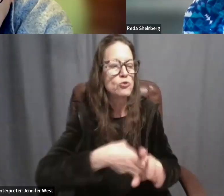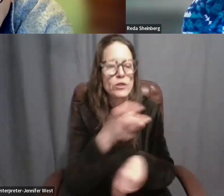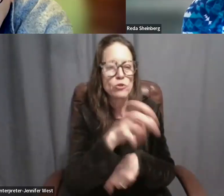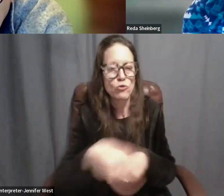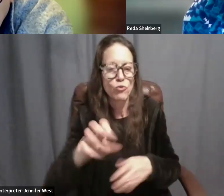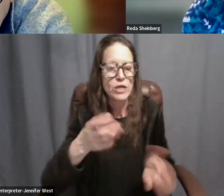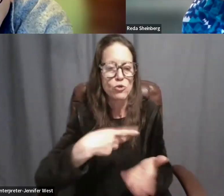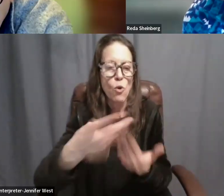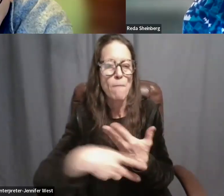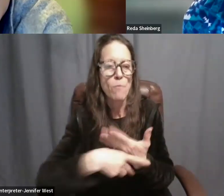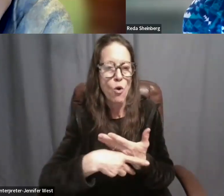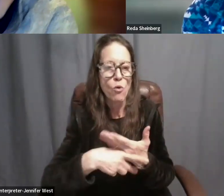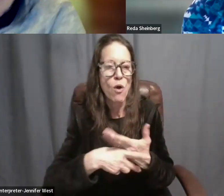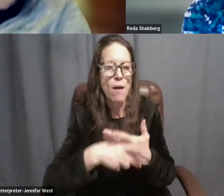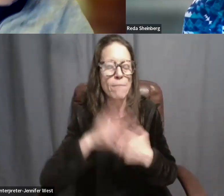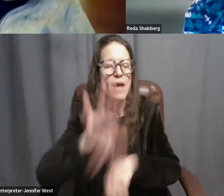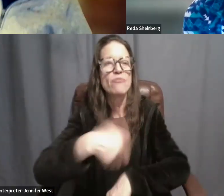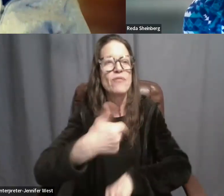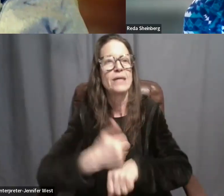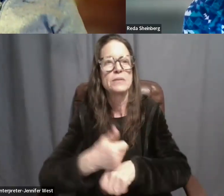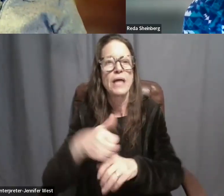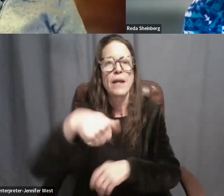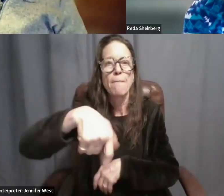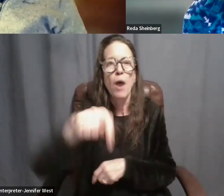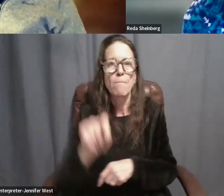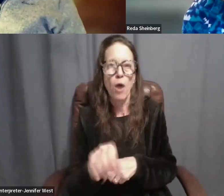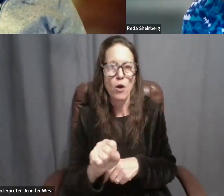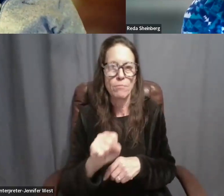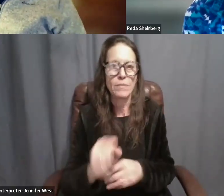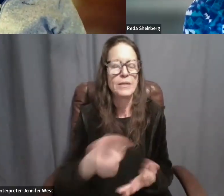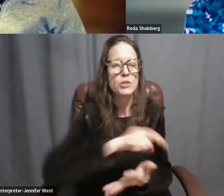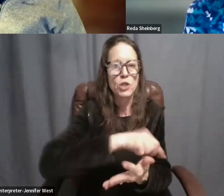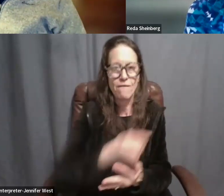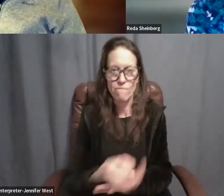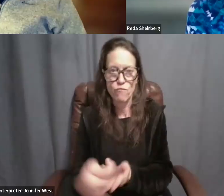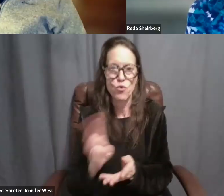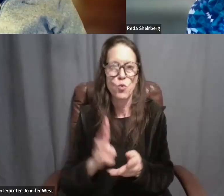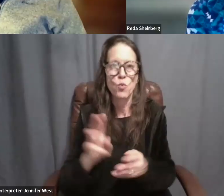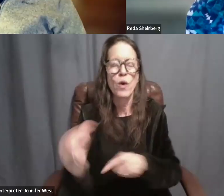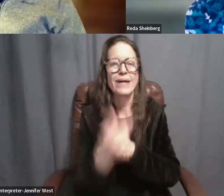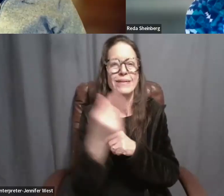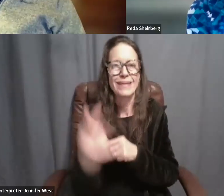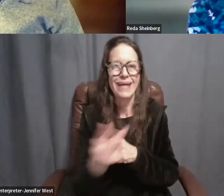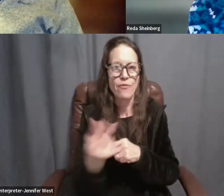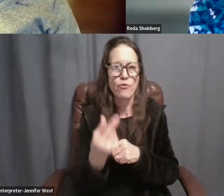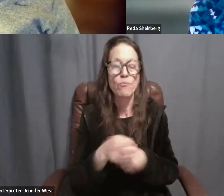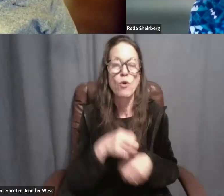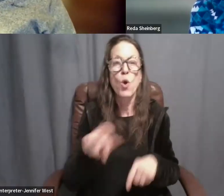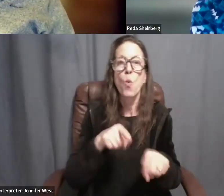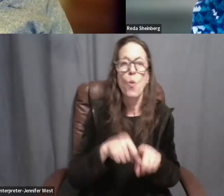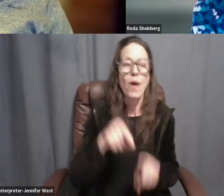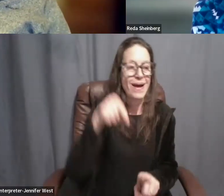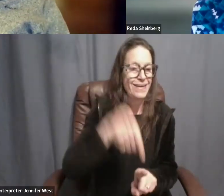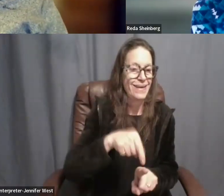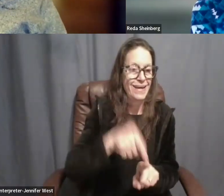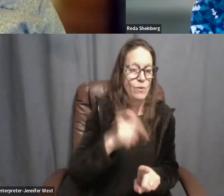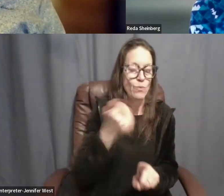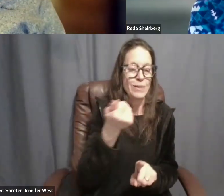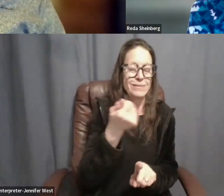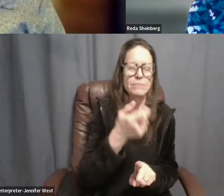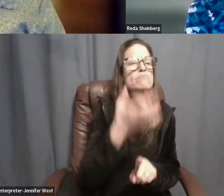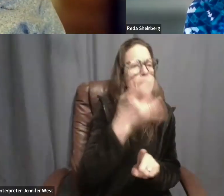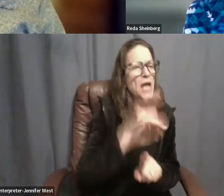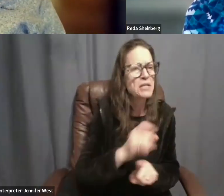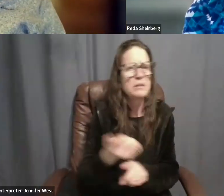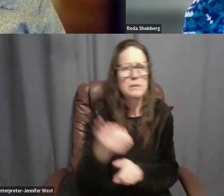apartments in Gaithersburg. So he got at a very young age, probably I guess it was 18 or 19, got the chance to live in an apartment while he